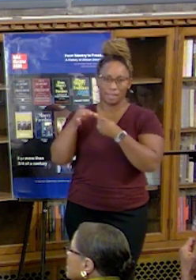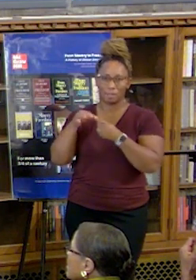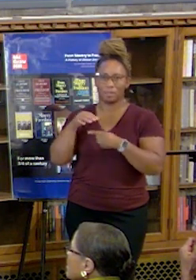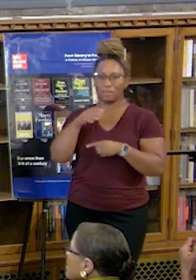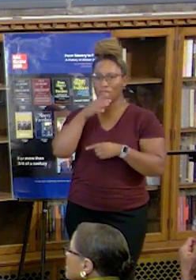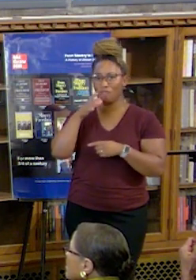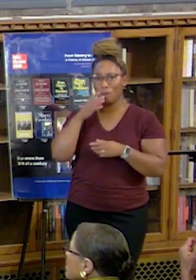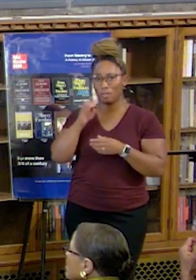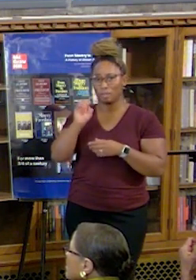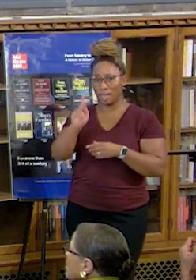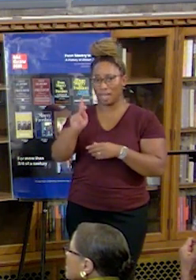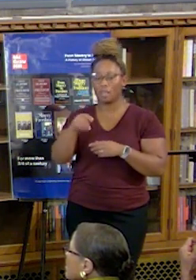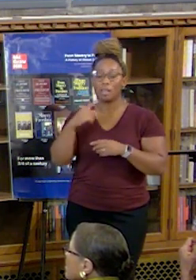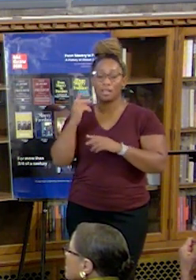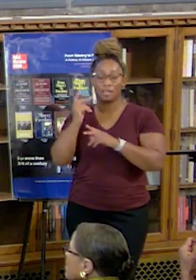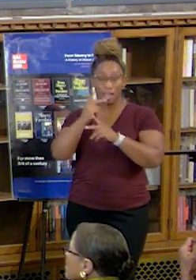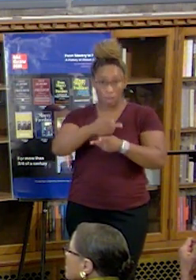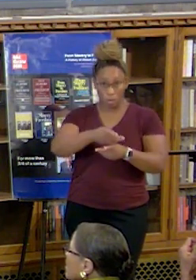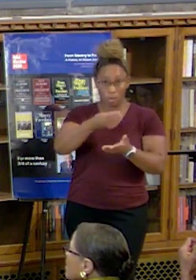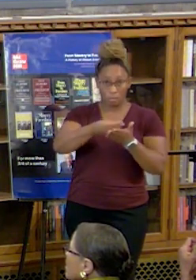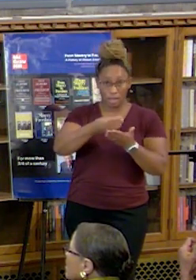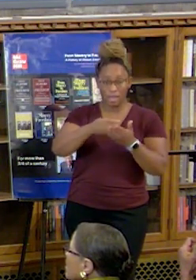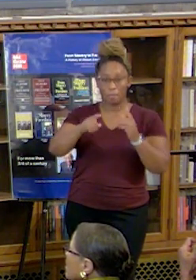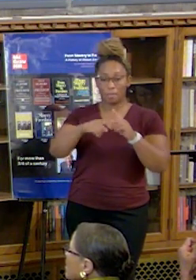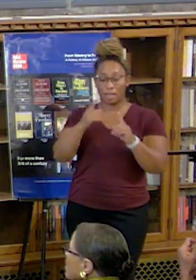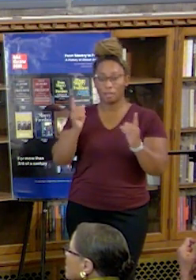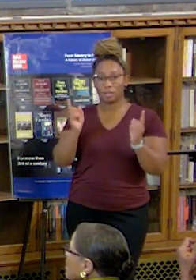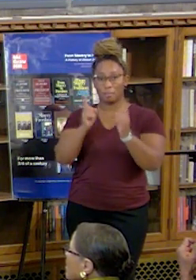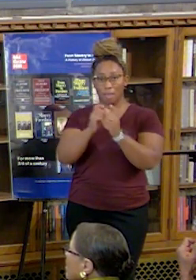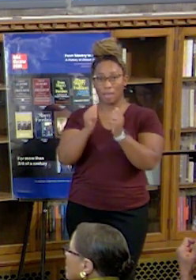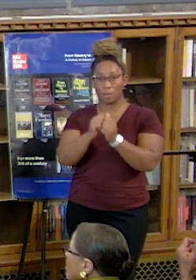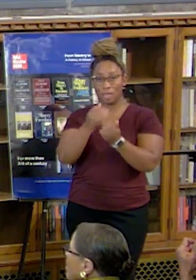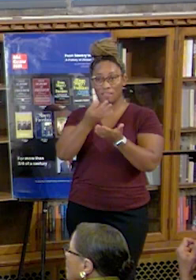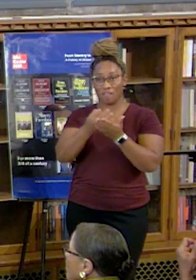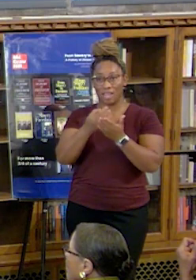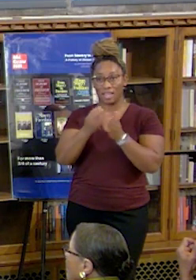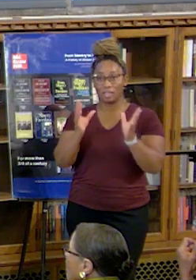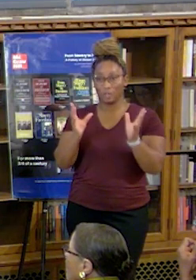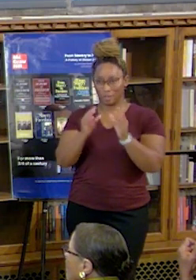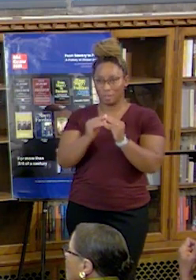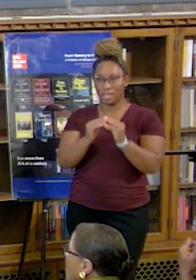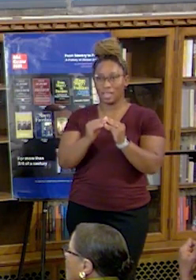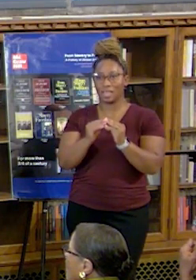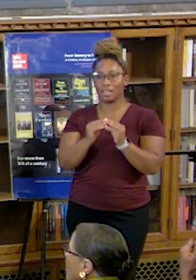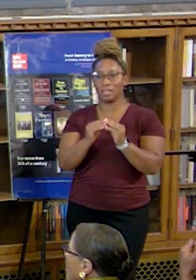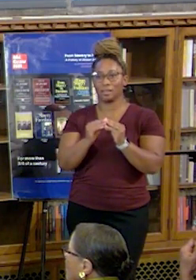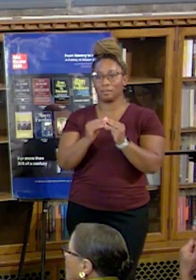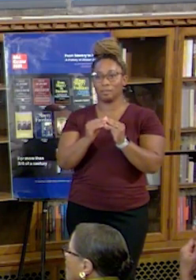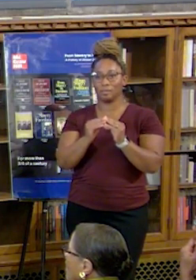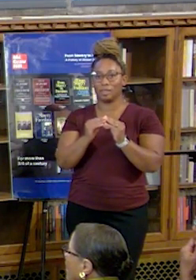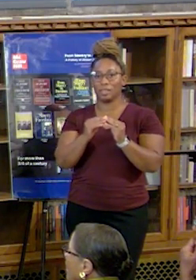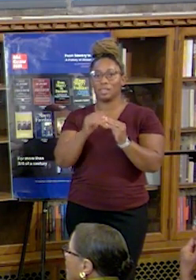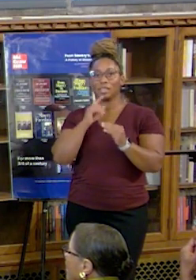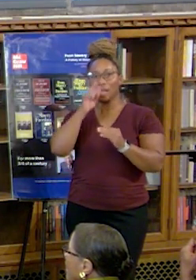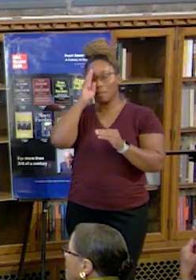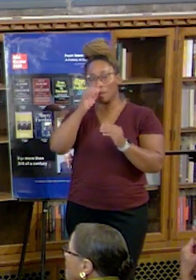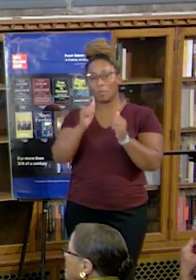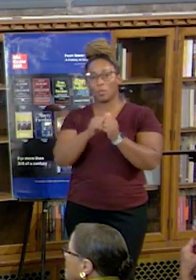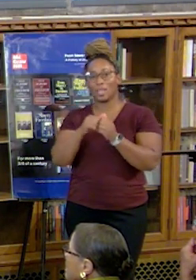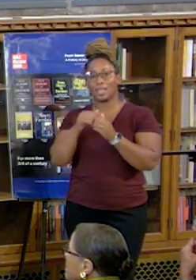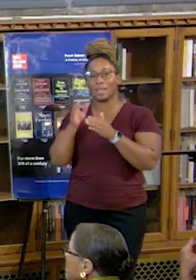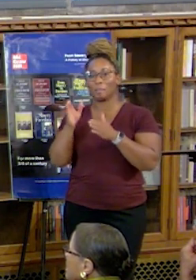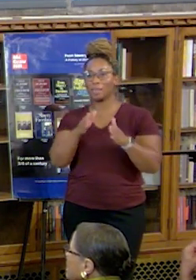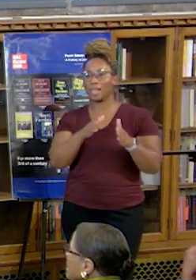except Mone but with fin to come